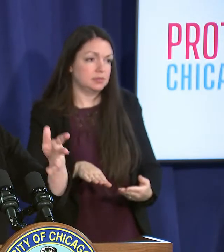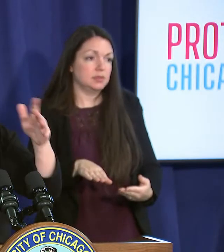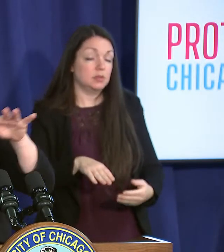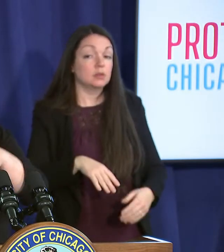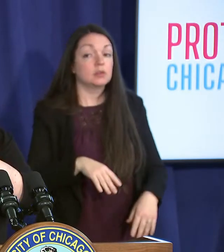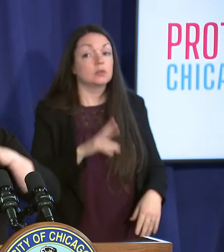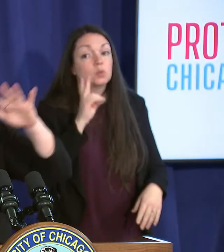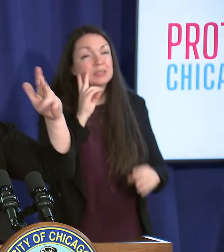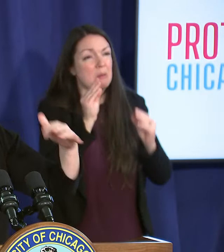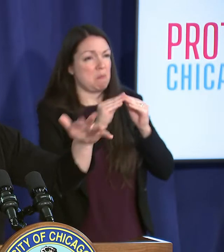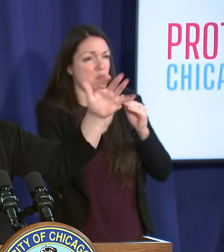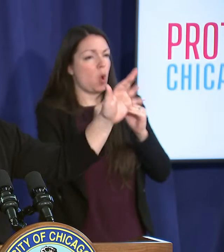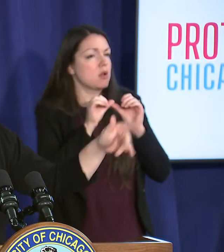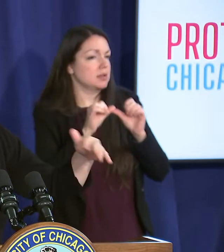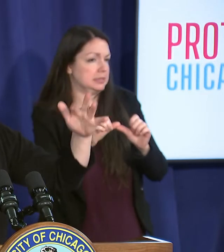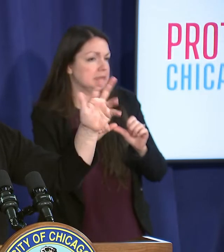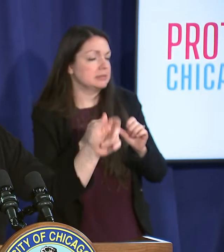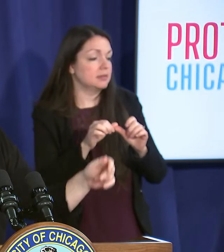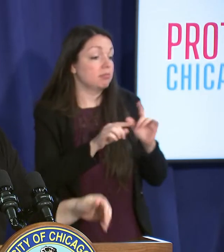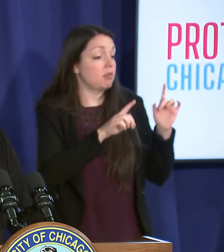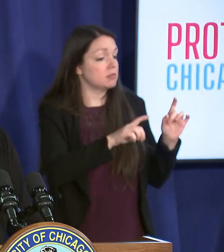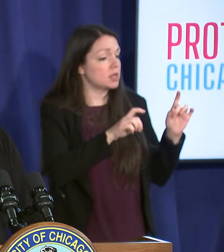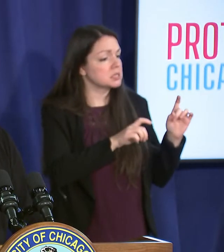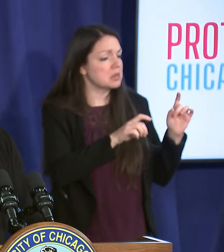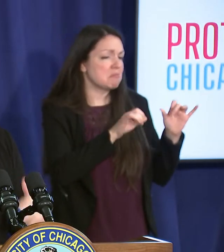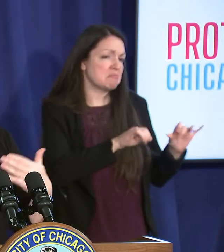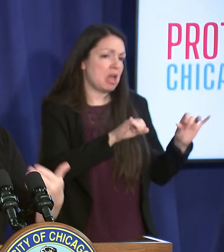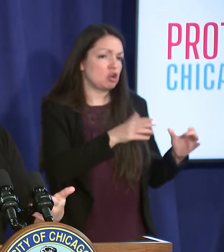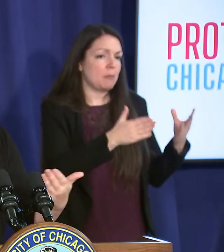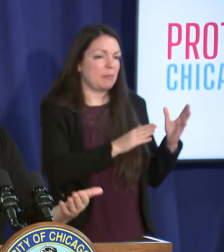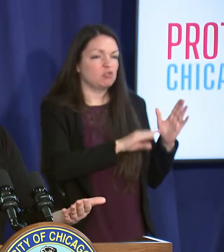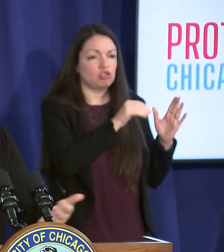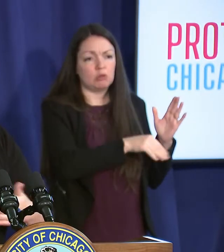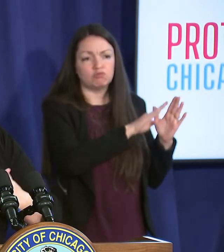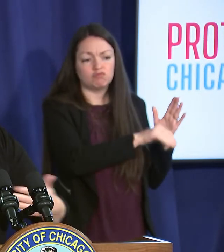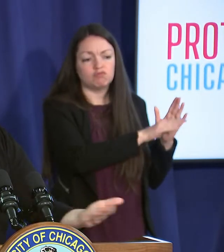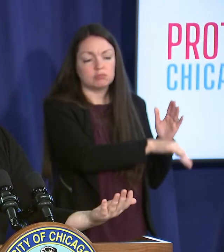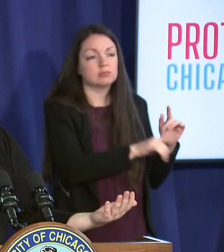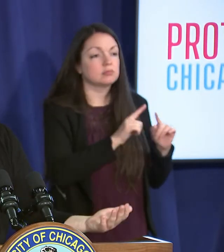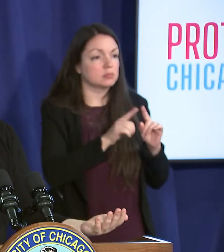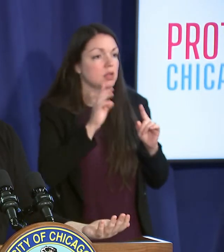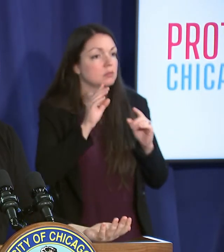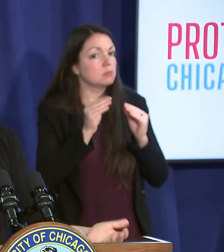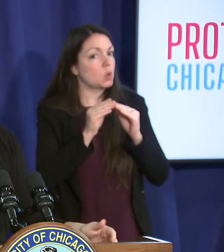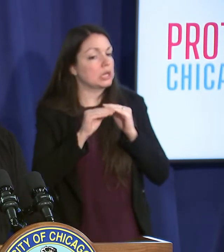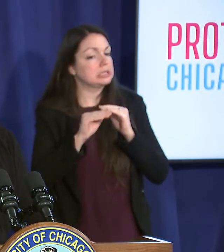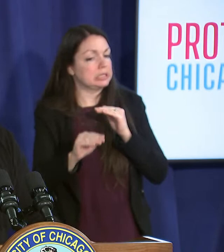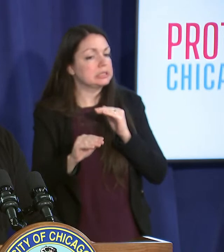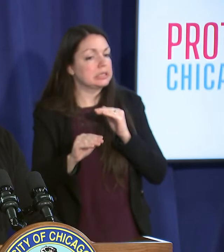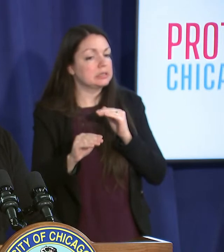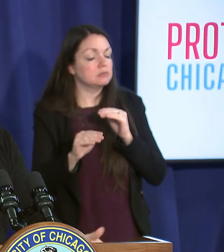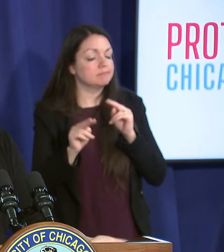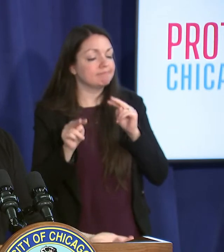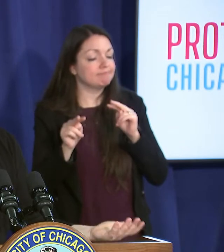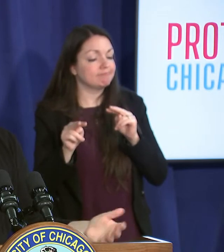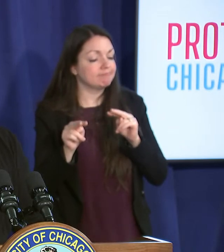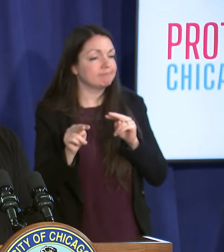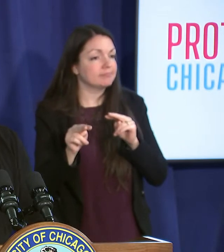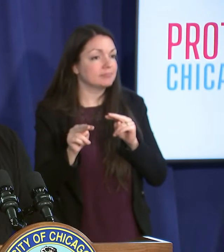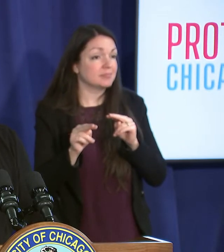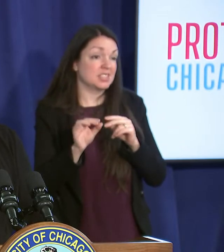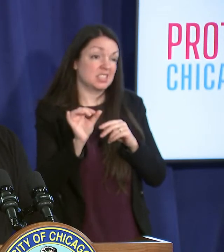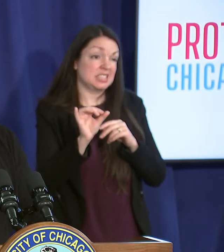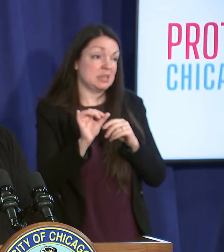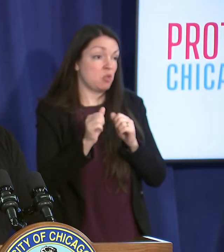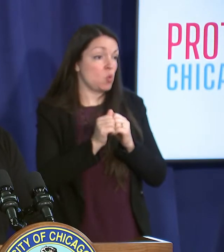there's more consistency there as the testing patterns have changed, et cetera. And I actually think we'll be monitoring this in very similar to the